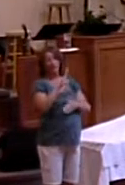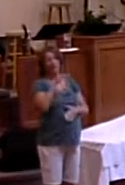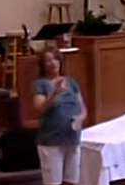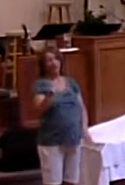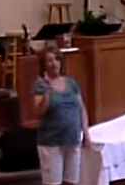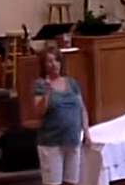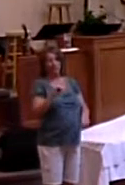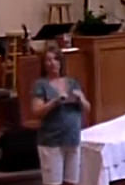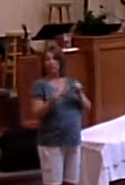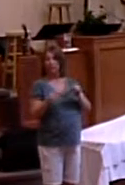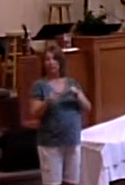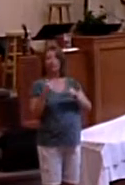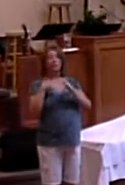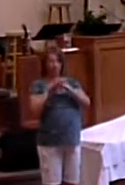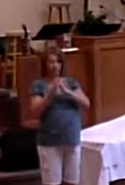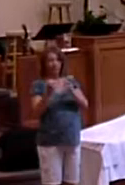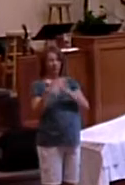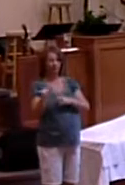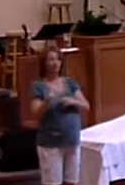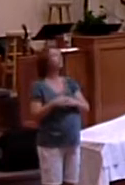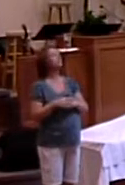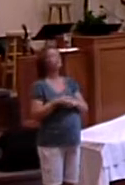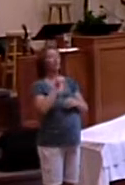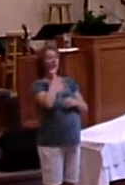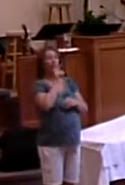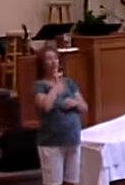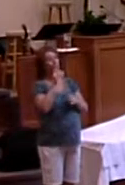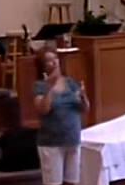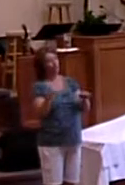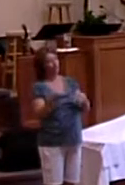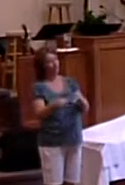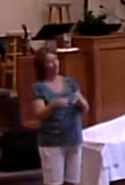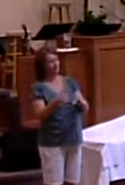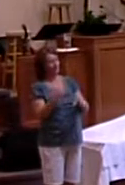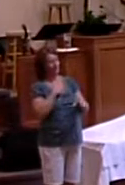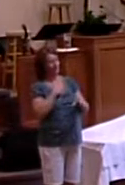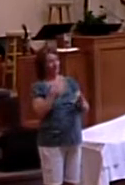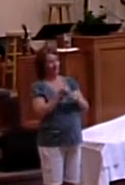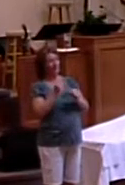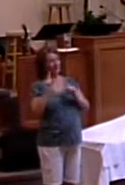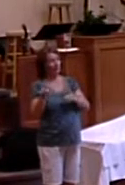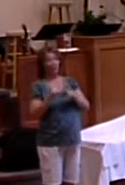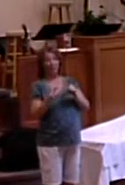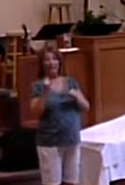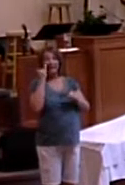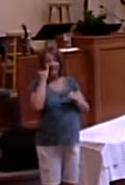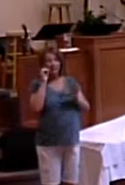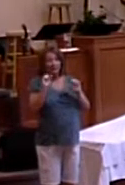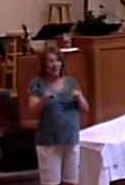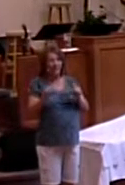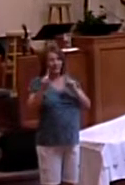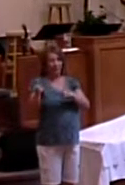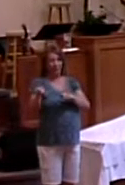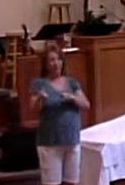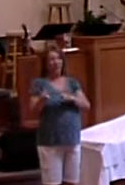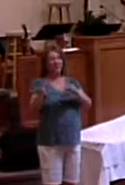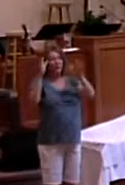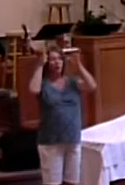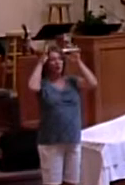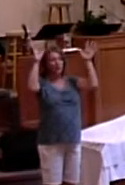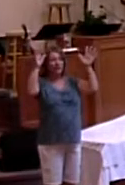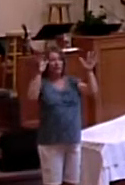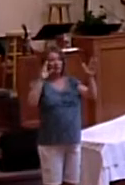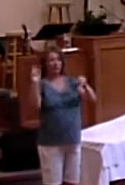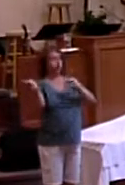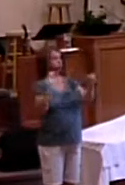enter for 12 spots or something like that. There's not a real chance of really getting to go. But whenever you get to go, there are deer running everywhere.